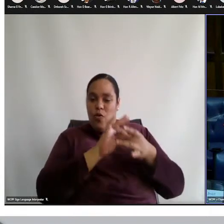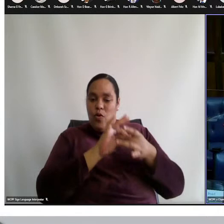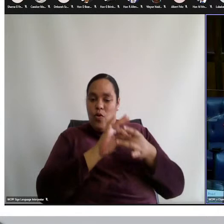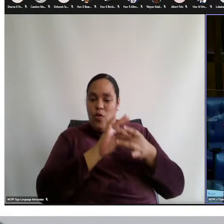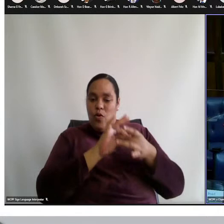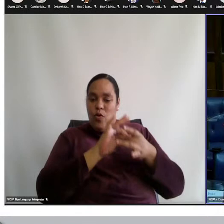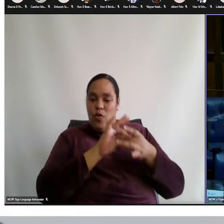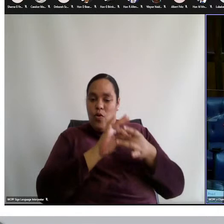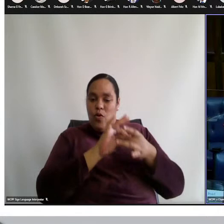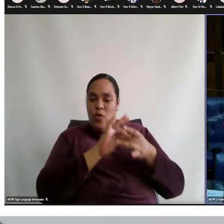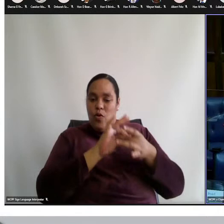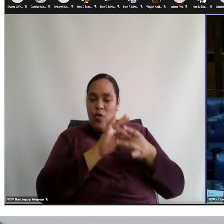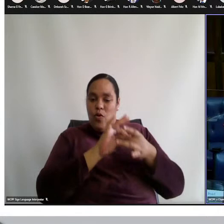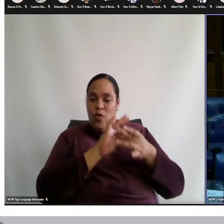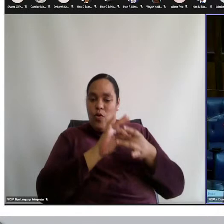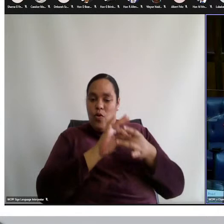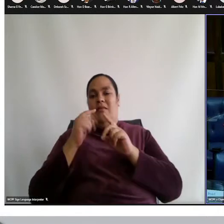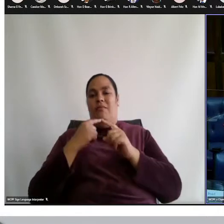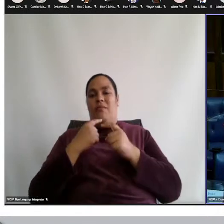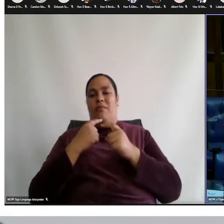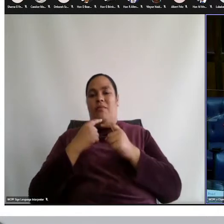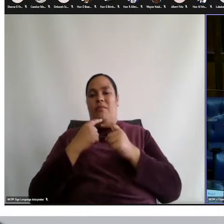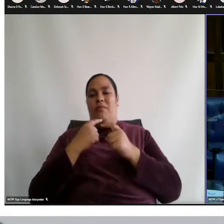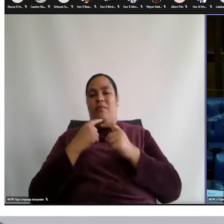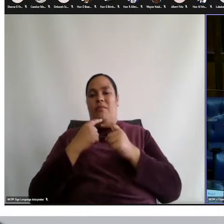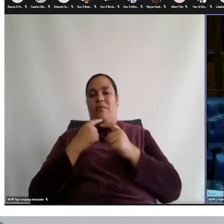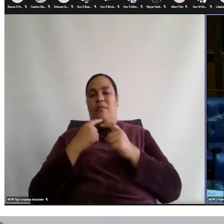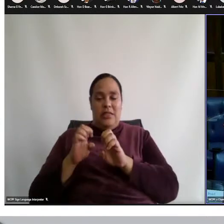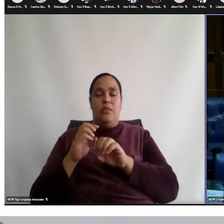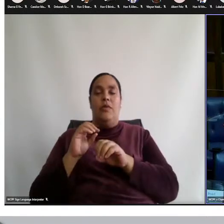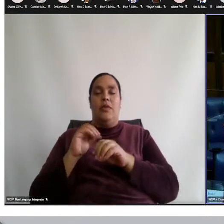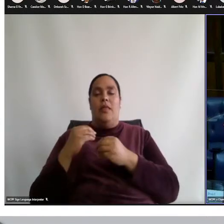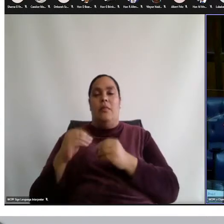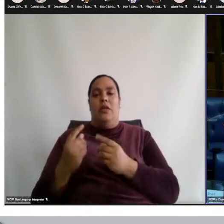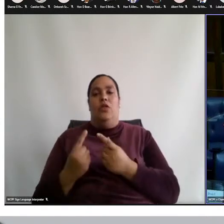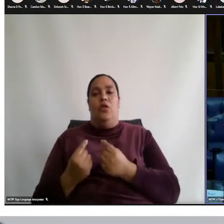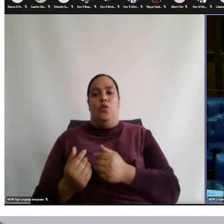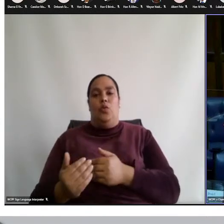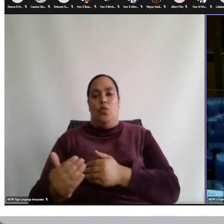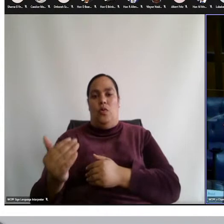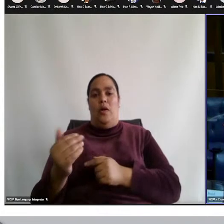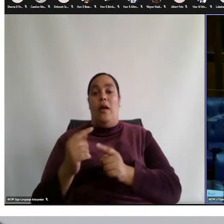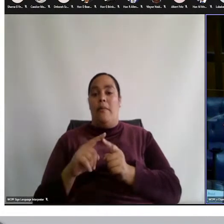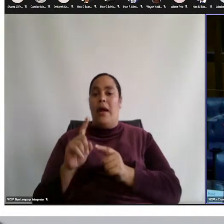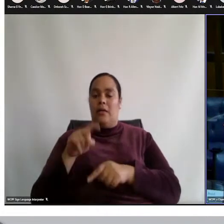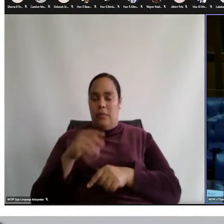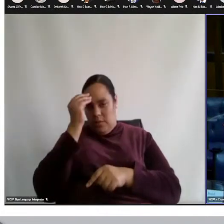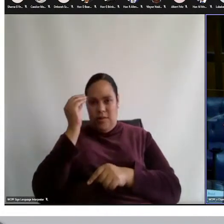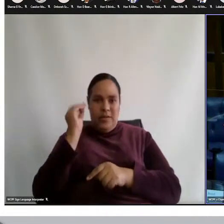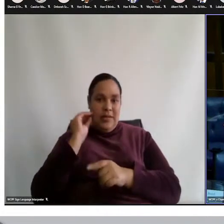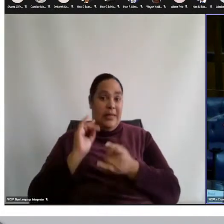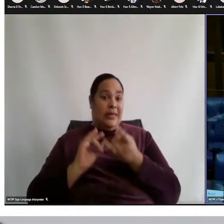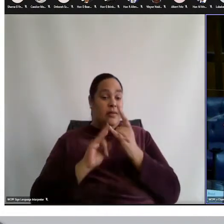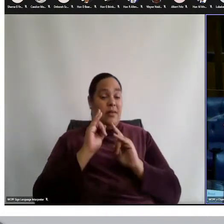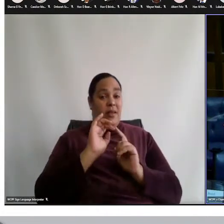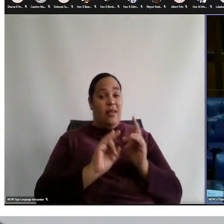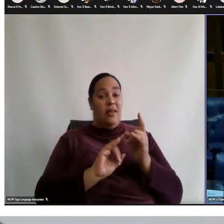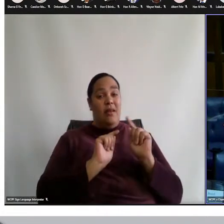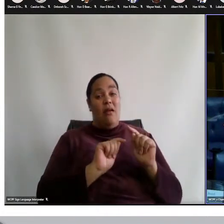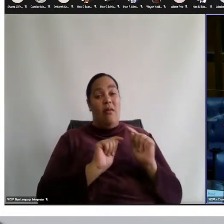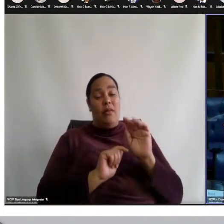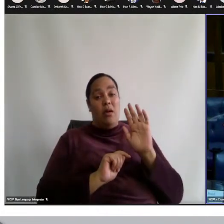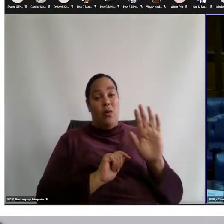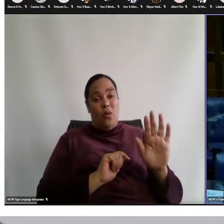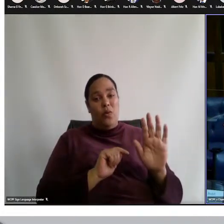various allegations and assessments are currently underway. It should also be noted that the City of Cape Town